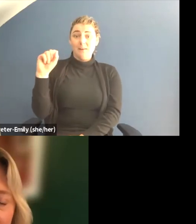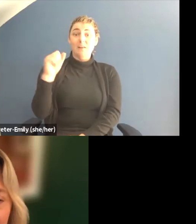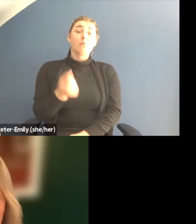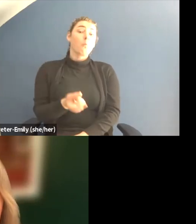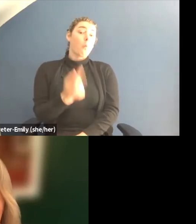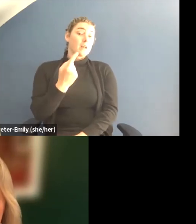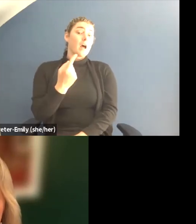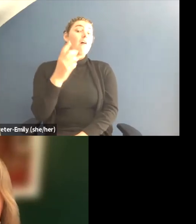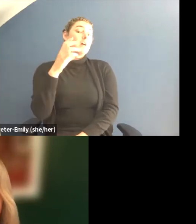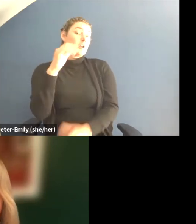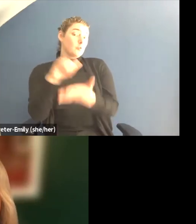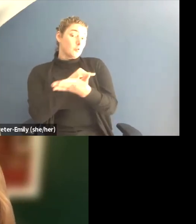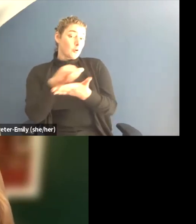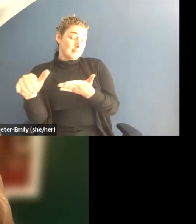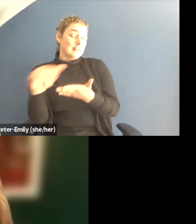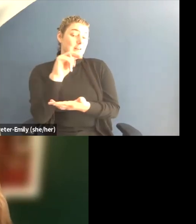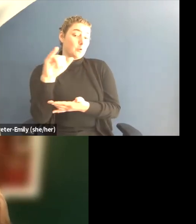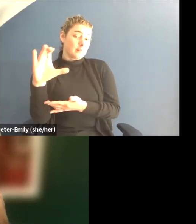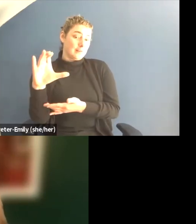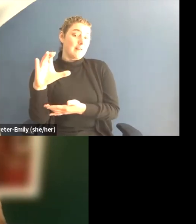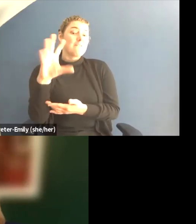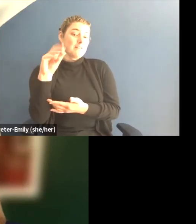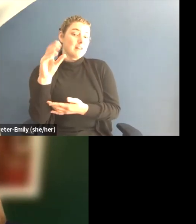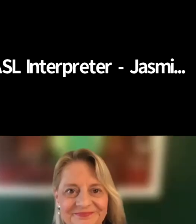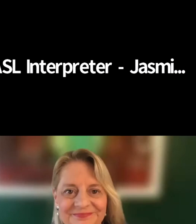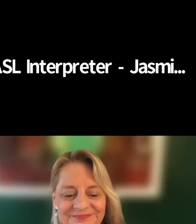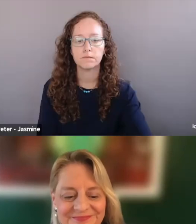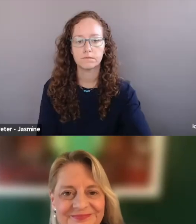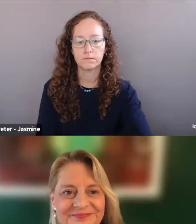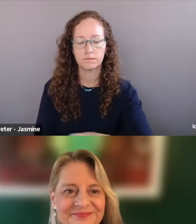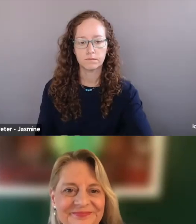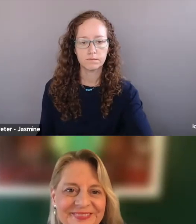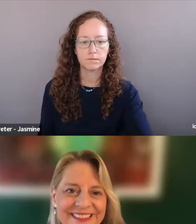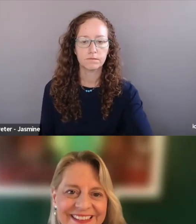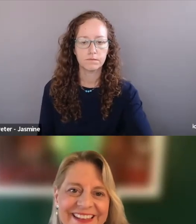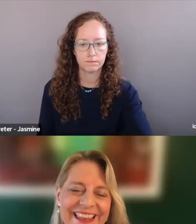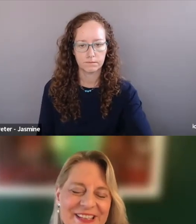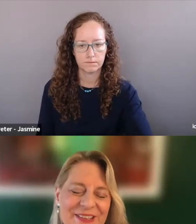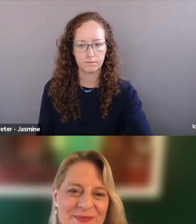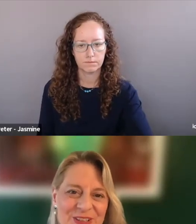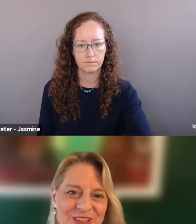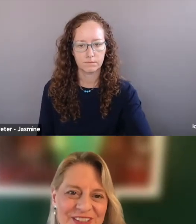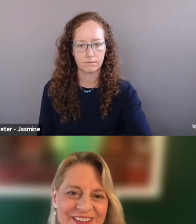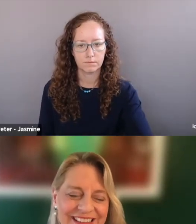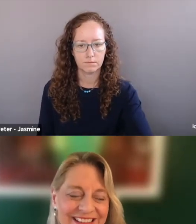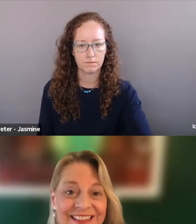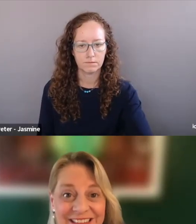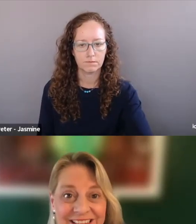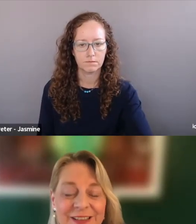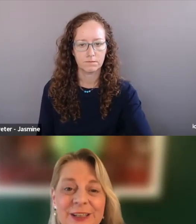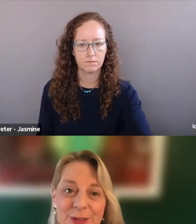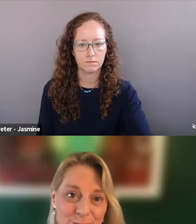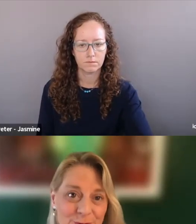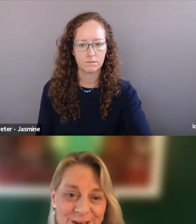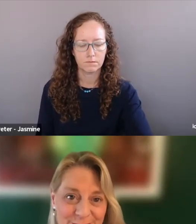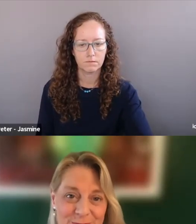most powerful women. Please join me in welcoming Laura Walker. Thank you so much, Indira. It is indeed